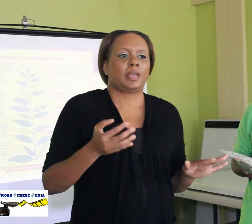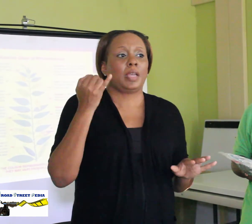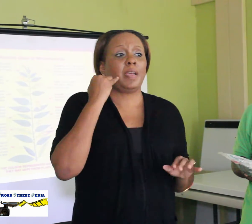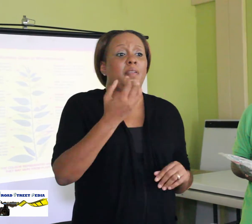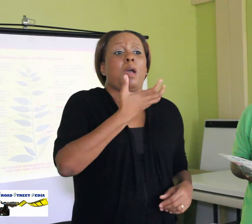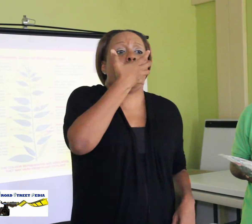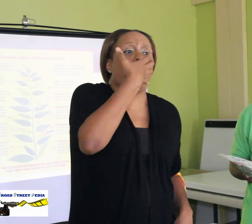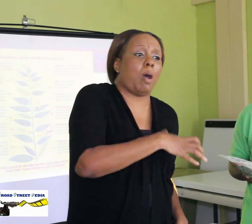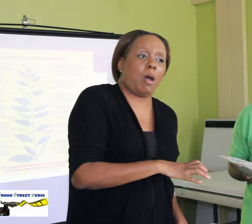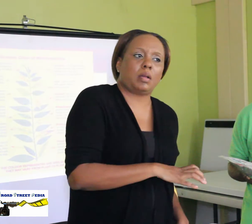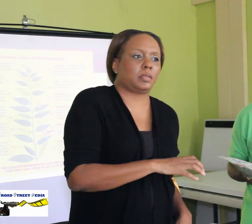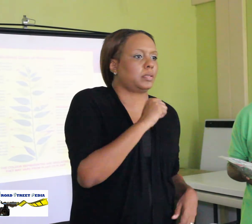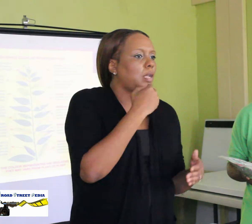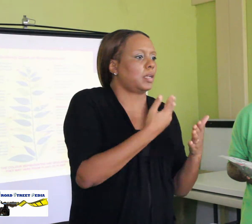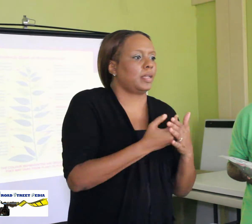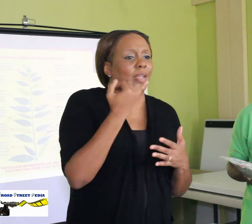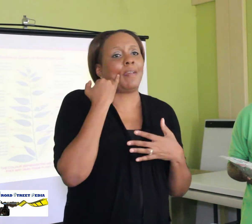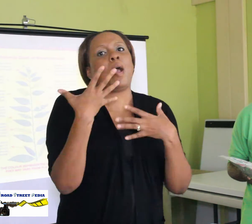like that.